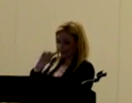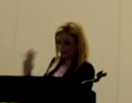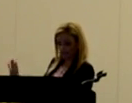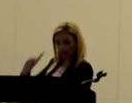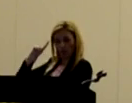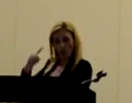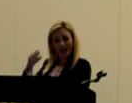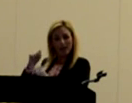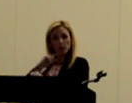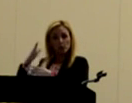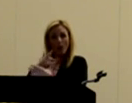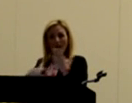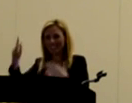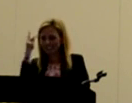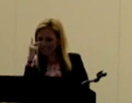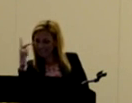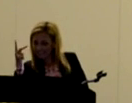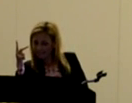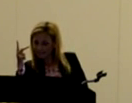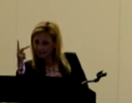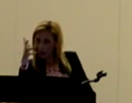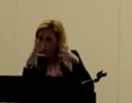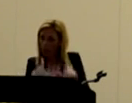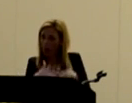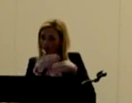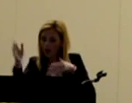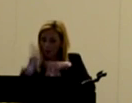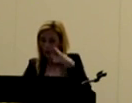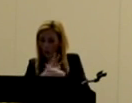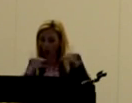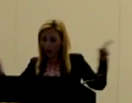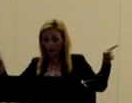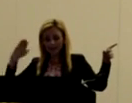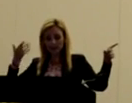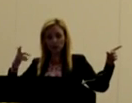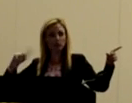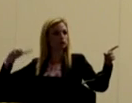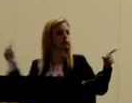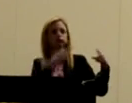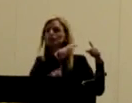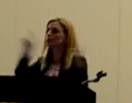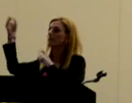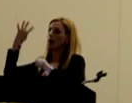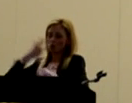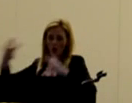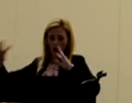case, being a child who's deaf, they're only able to share what is seen when the rest of the world seems to whiz